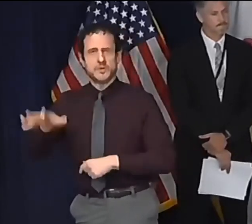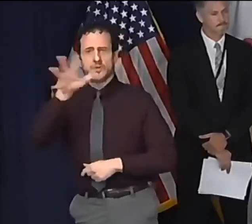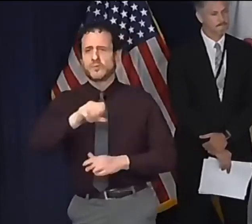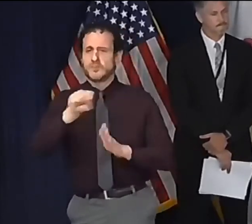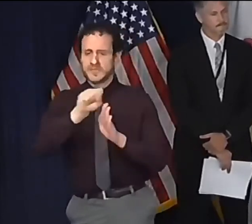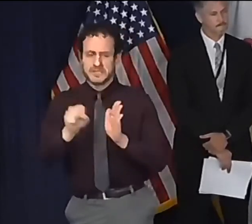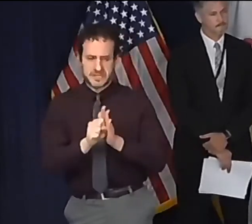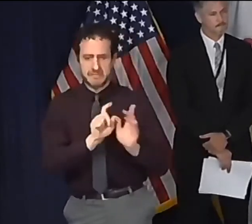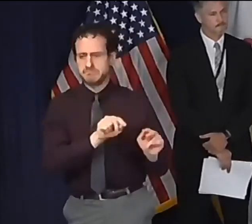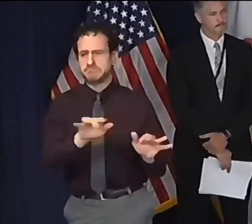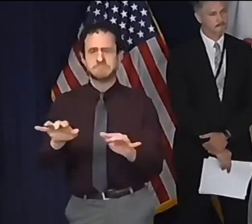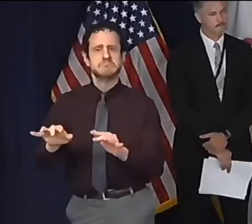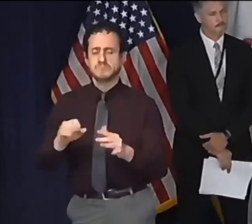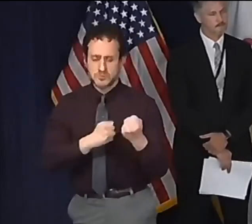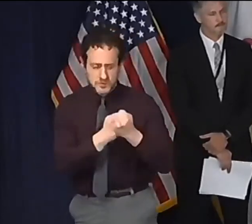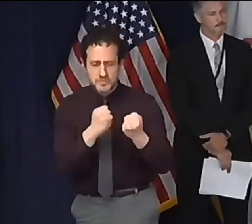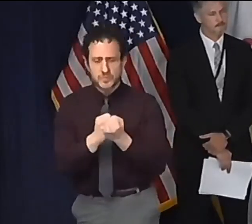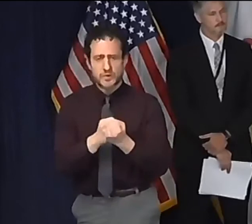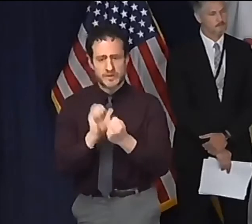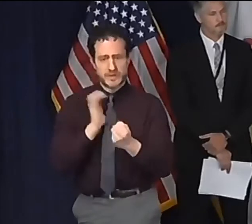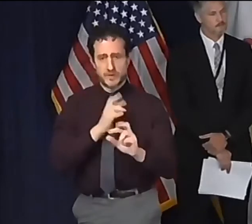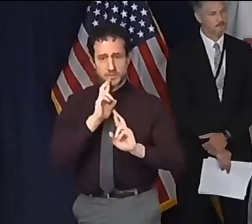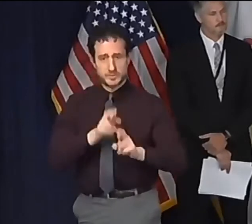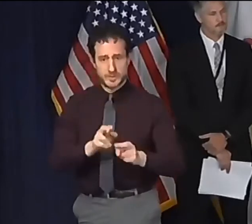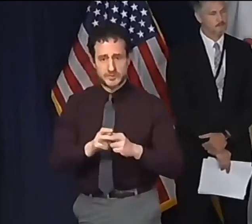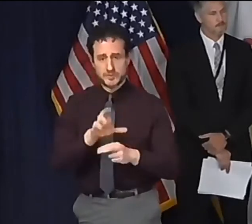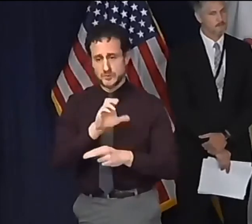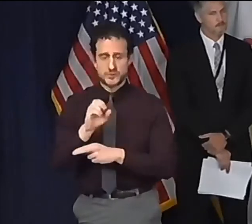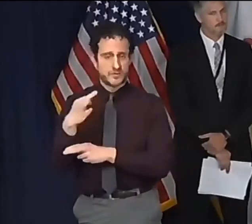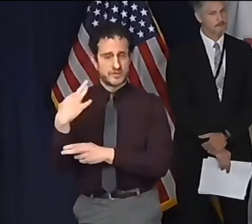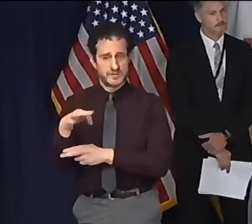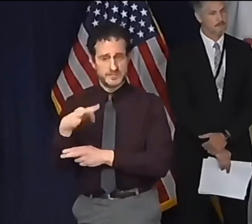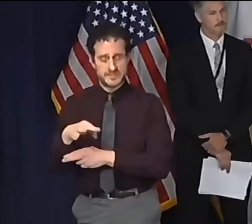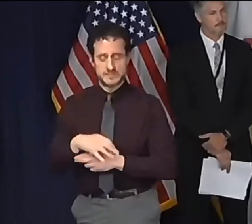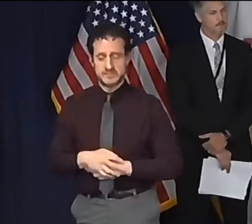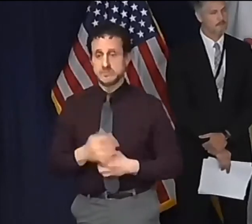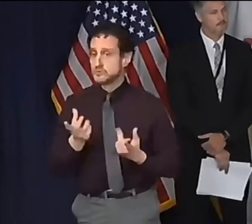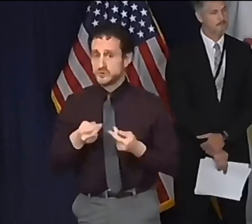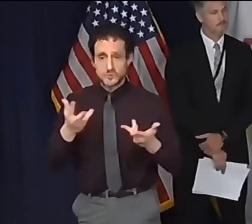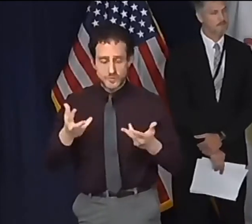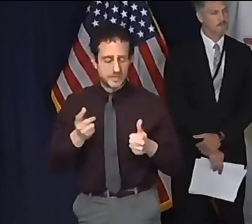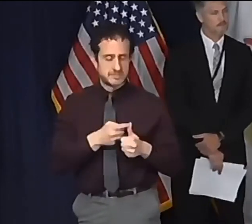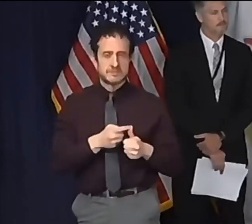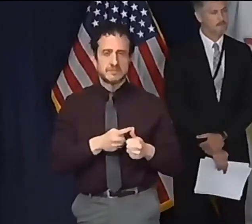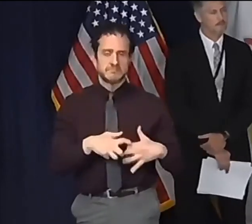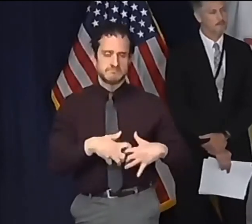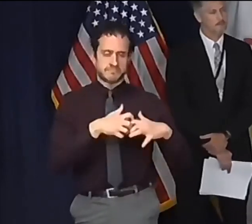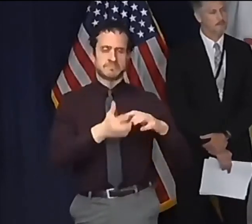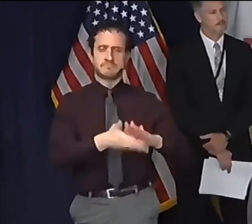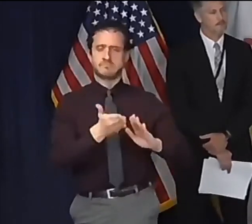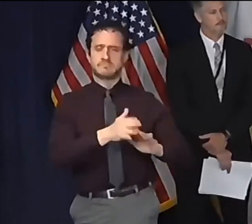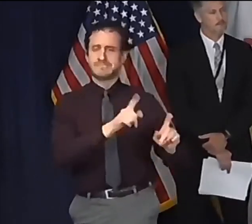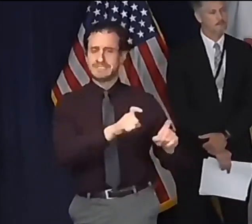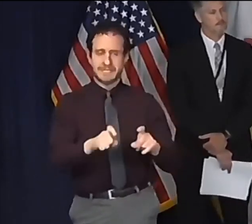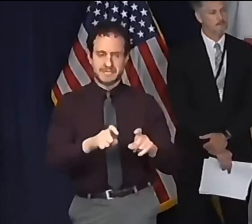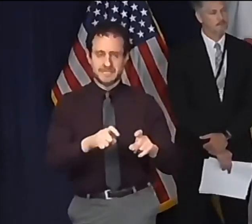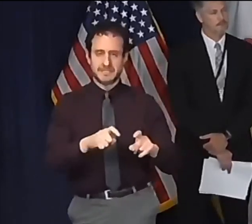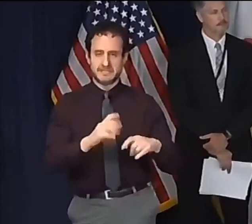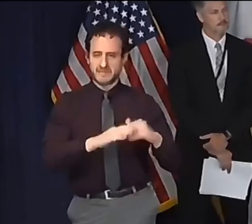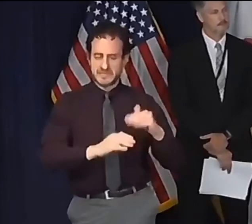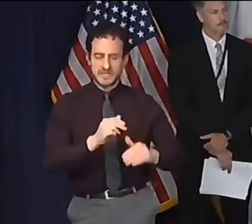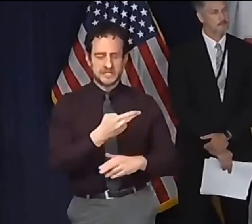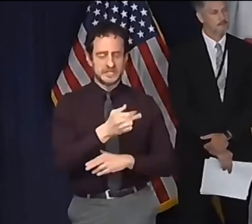the COVID-19 response. These efforts range from testing facilities at Harwood Heights